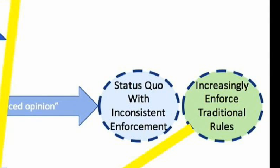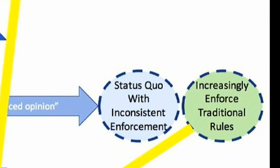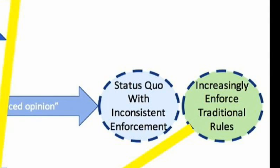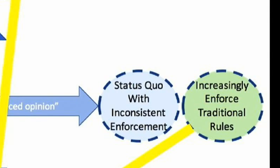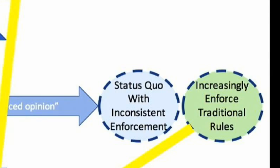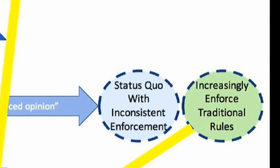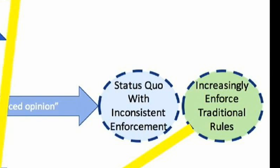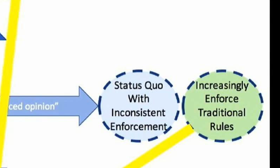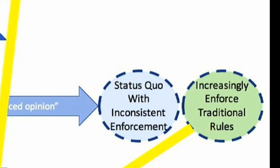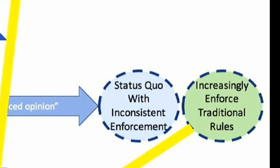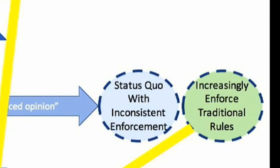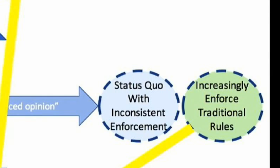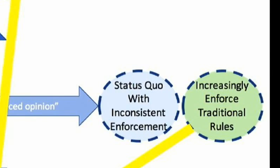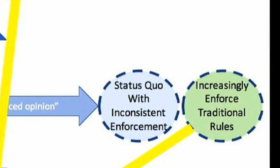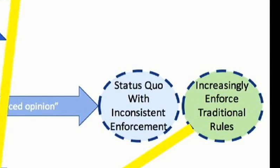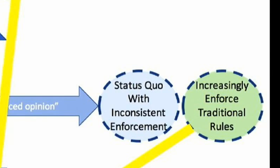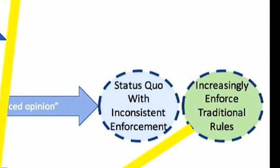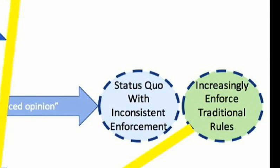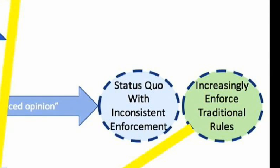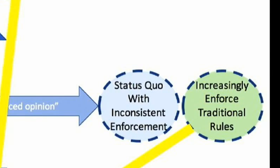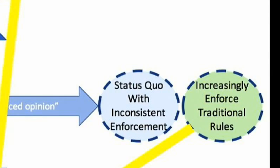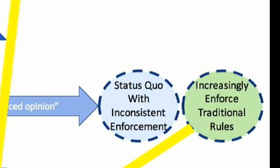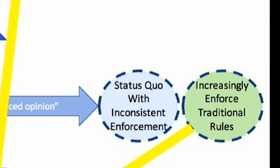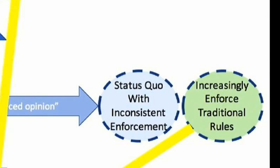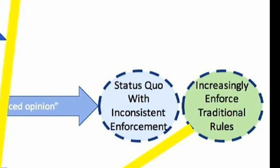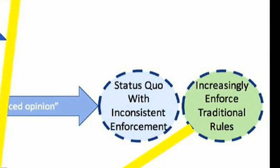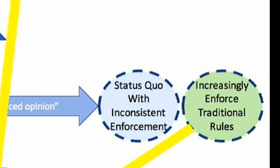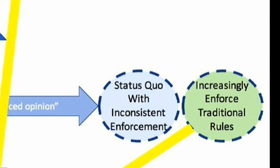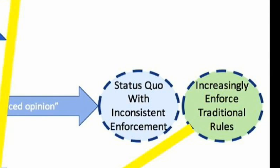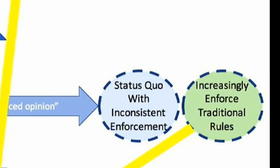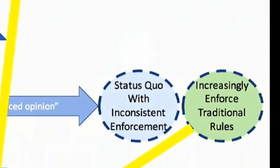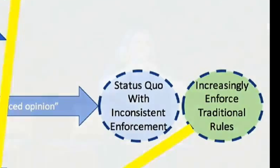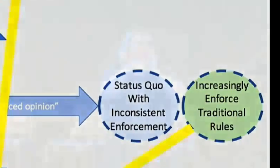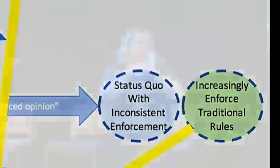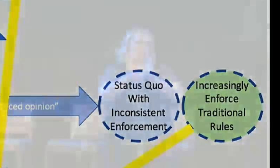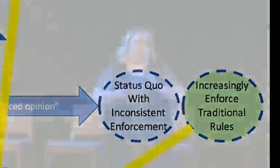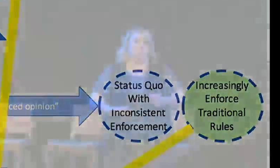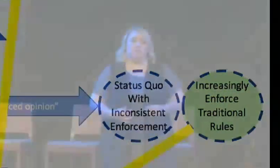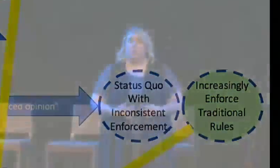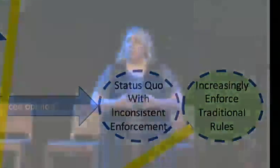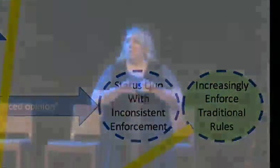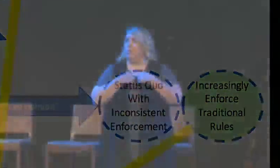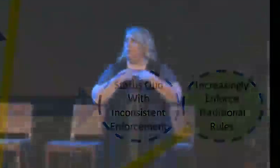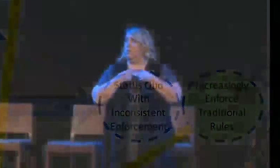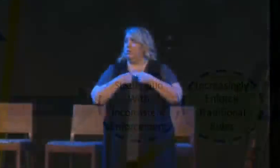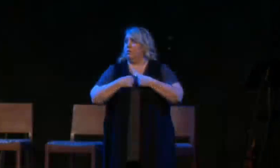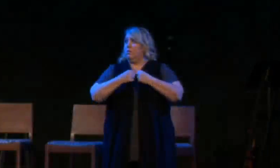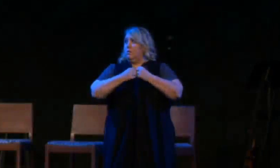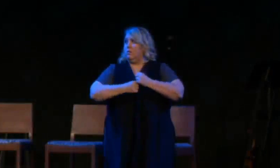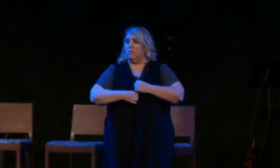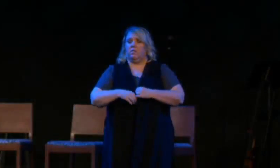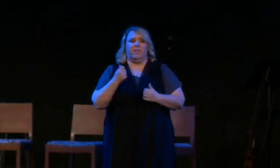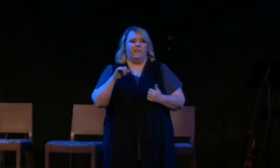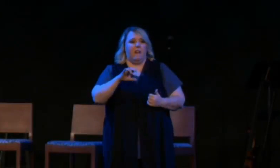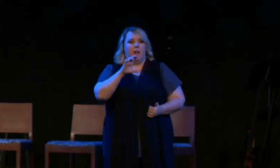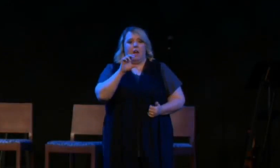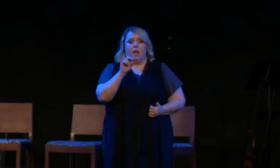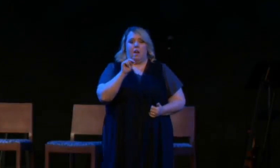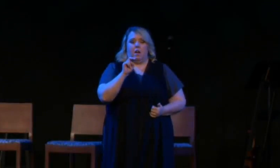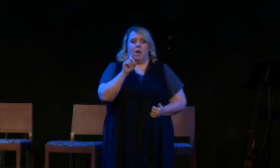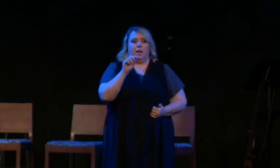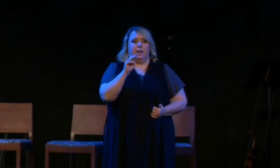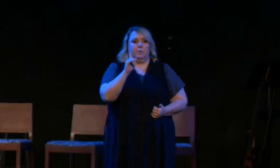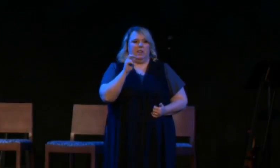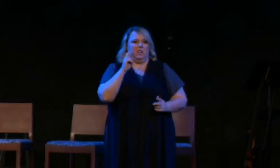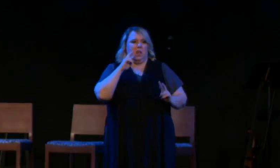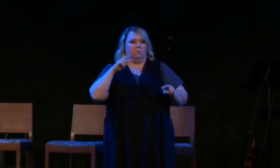what I just described for the one church model, where the condemnations go away, but we're